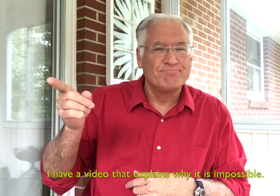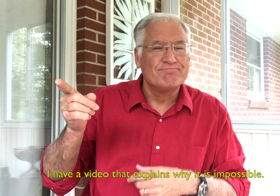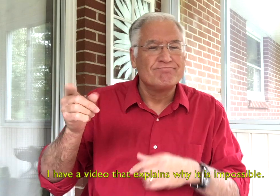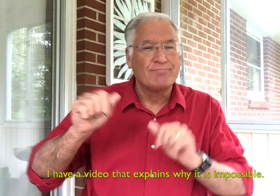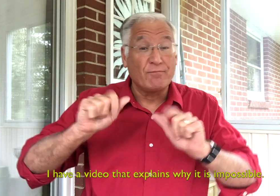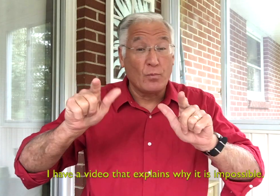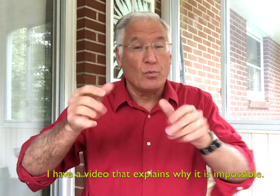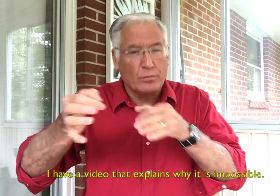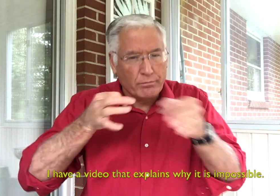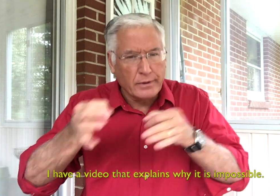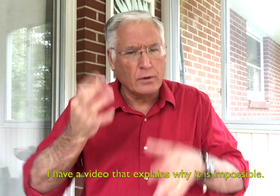Thank